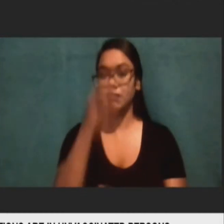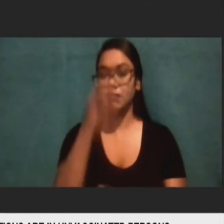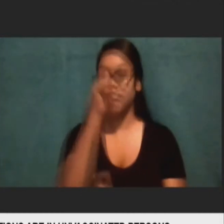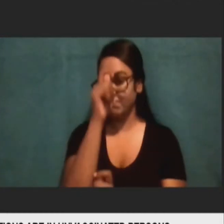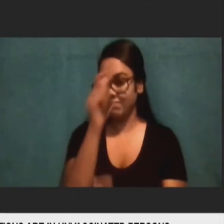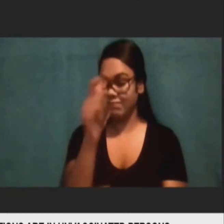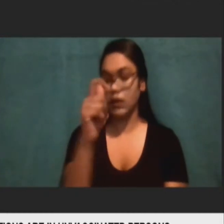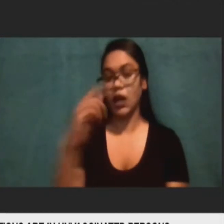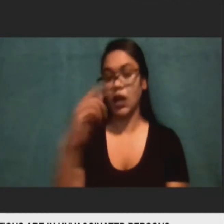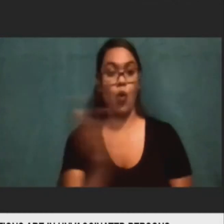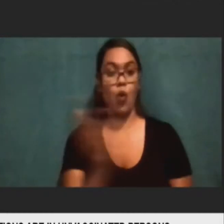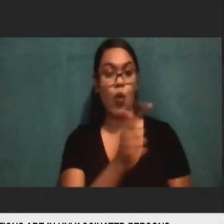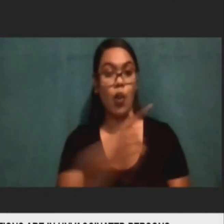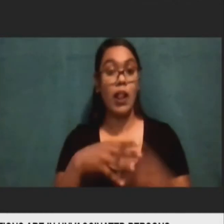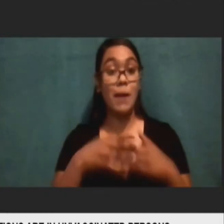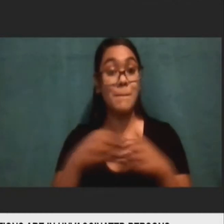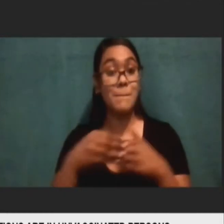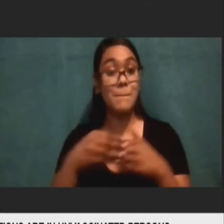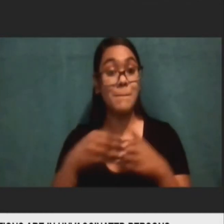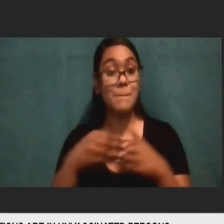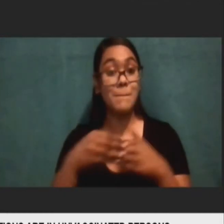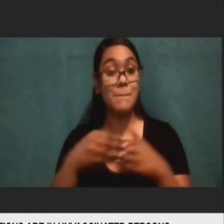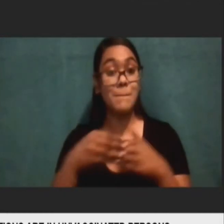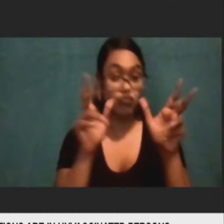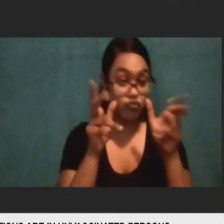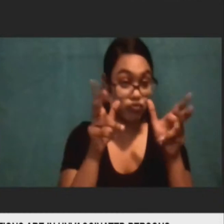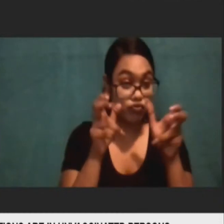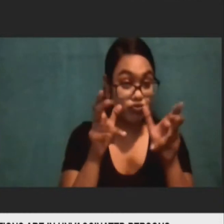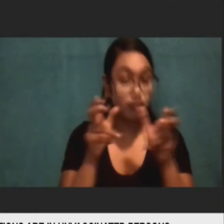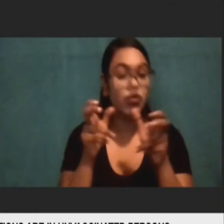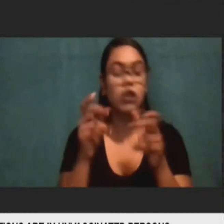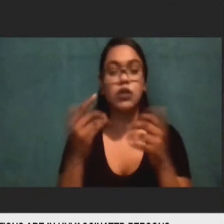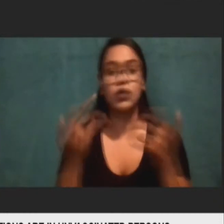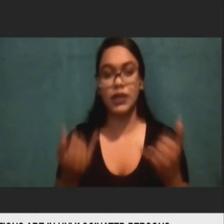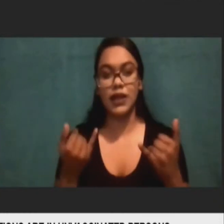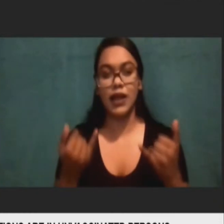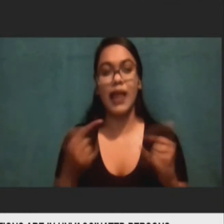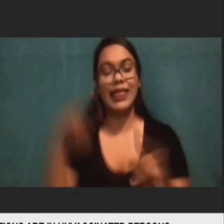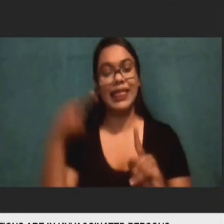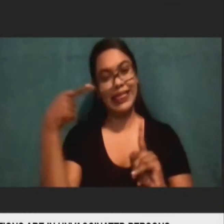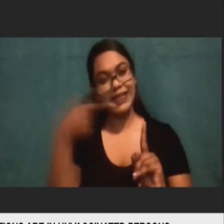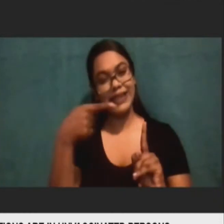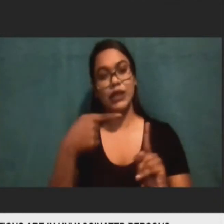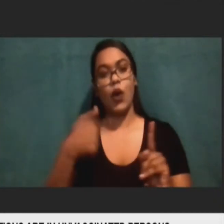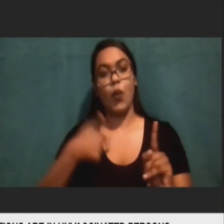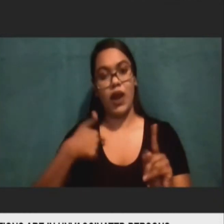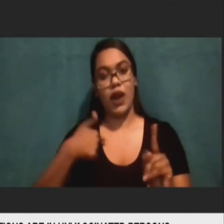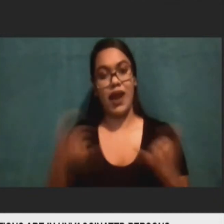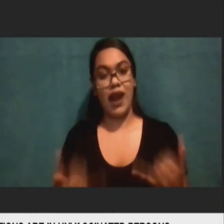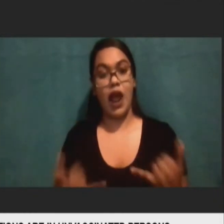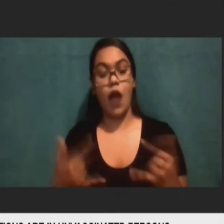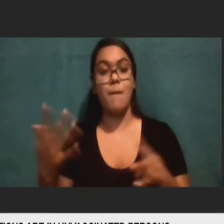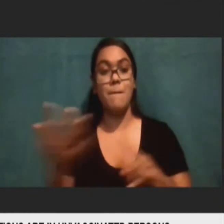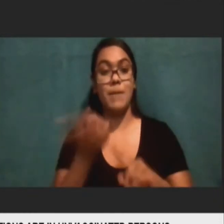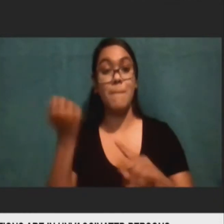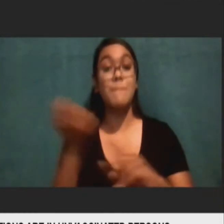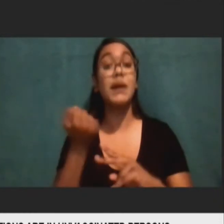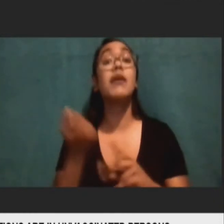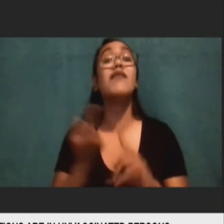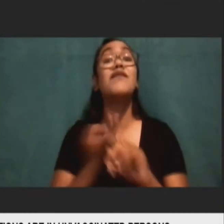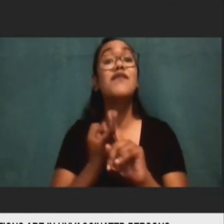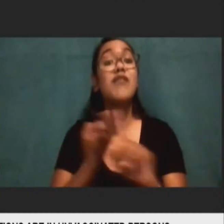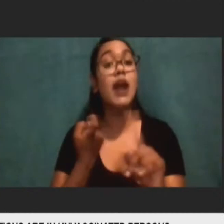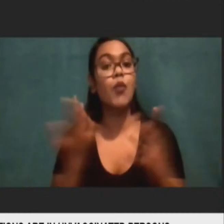members and respectable colleagues, this is the synopsis of where we are as Gauteng Department of Health. We